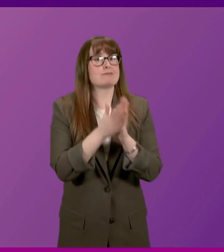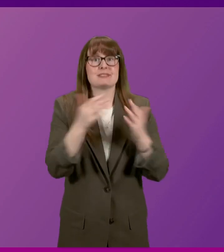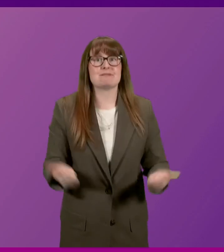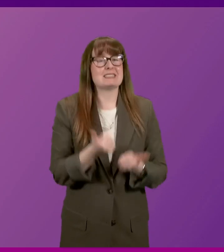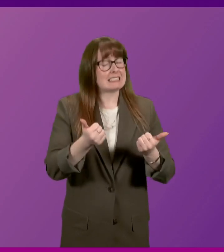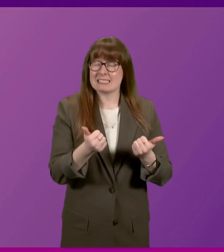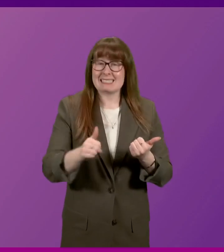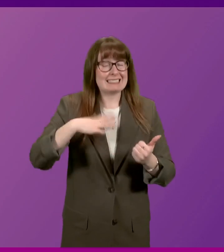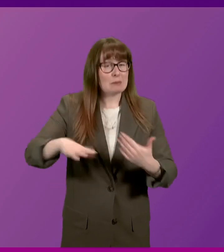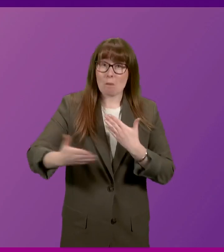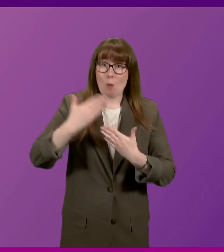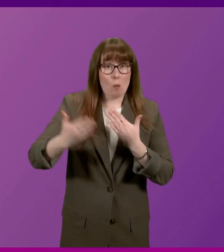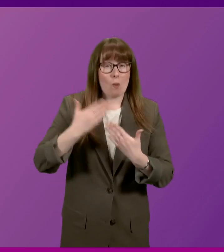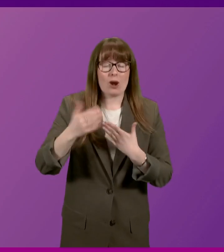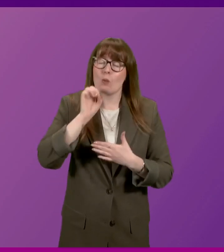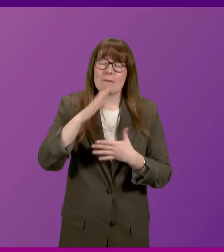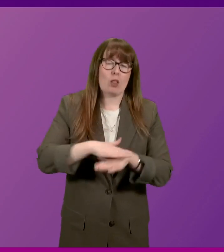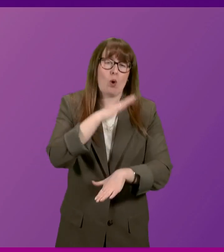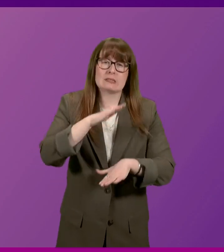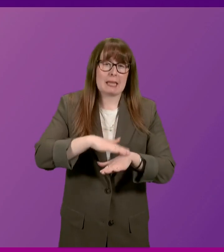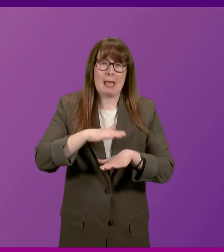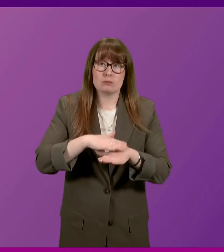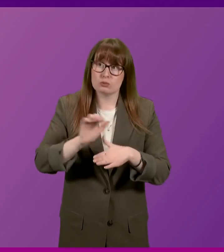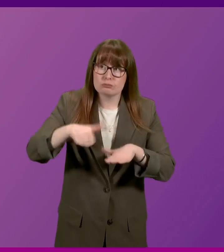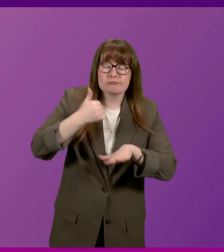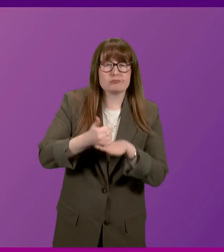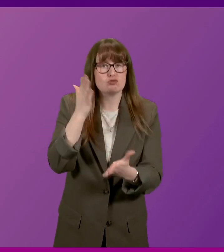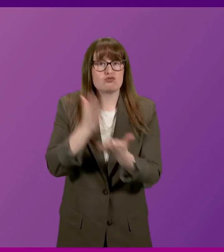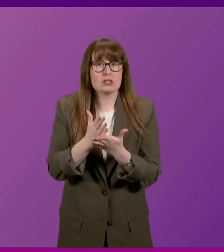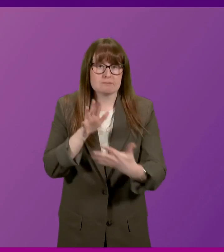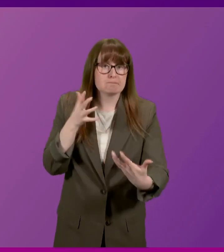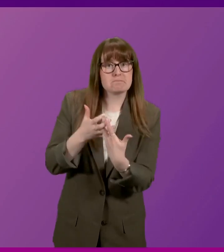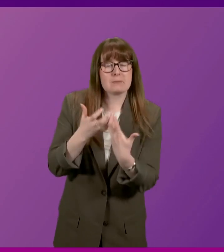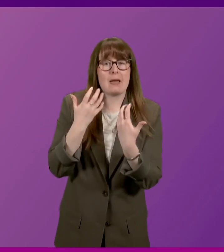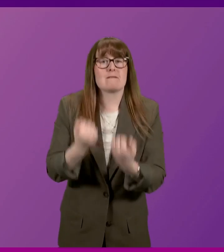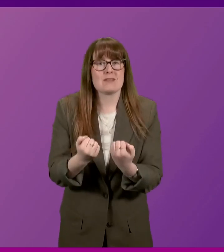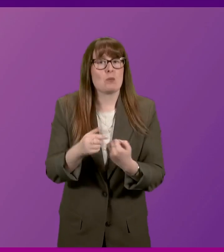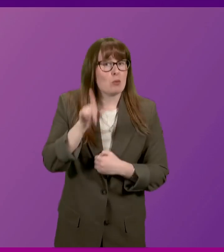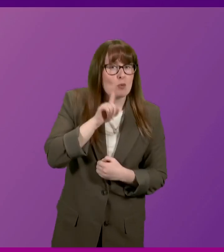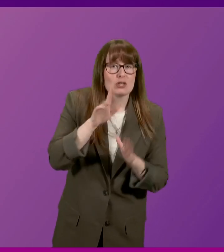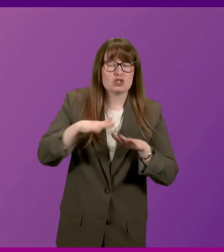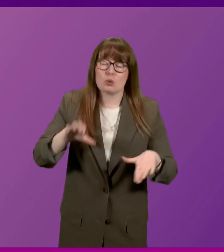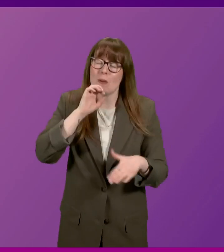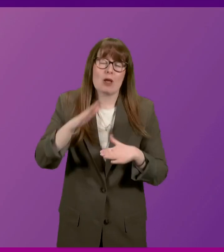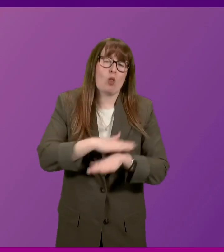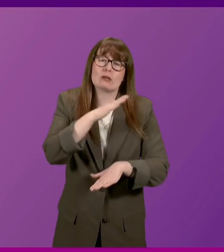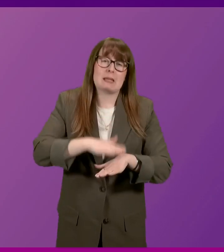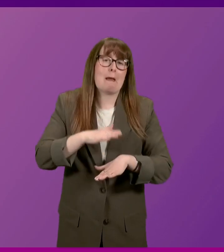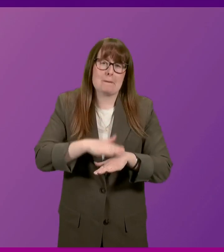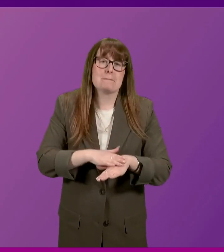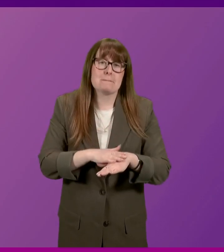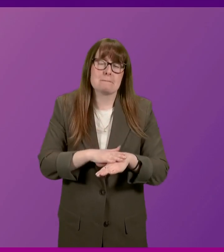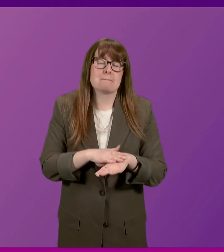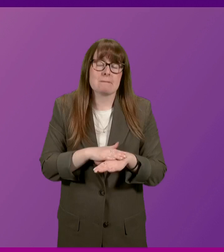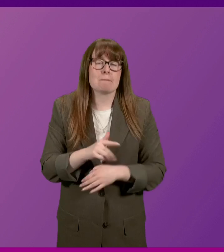and it probably will take even longer to build up that trust and those trusted relationships with women and children who are deaf,